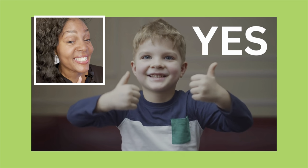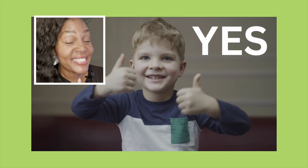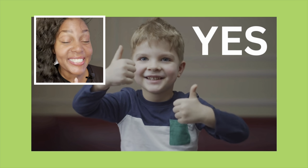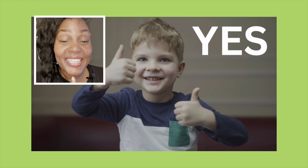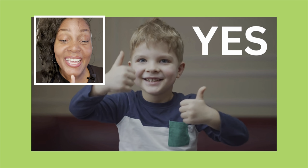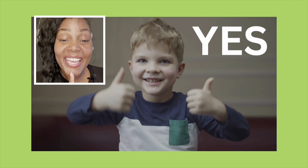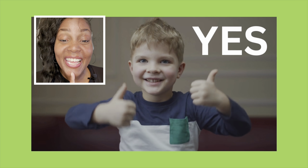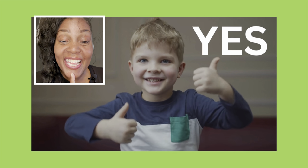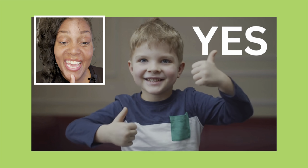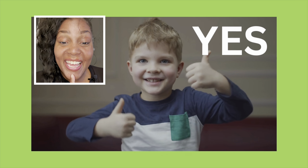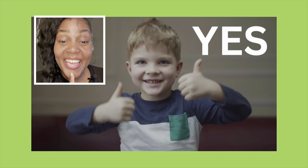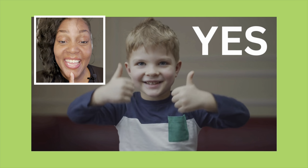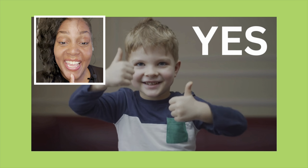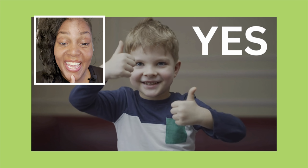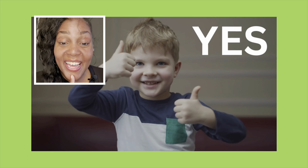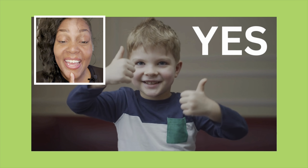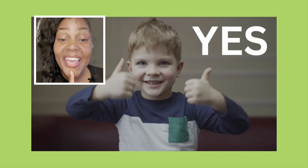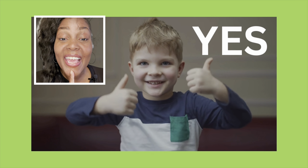Yes.